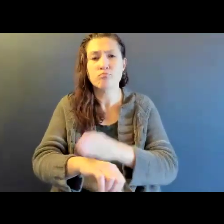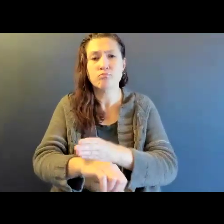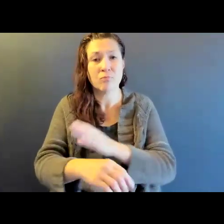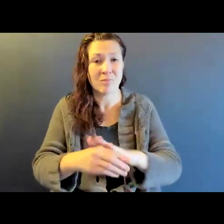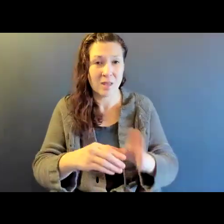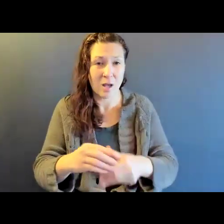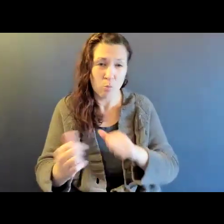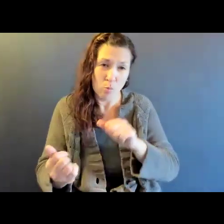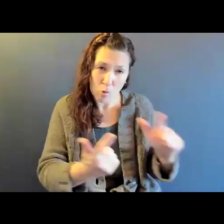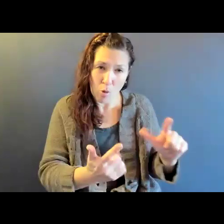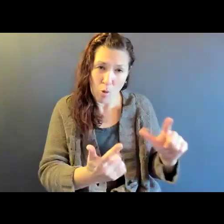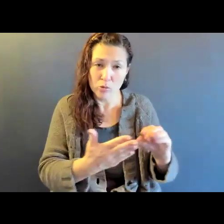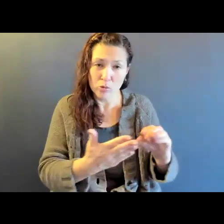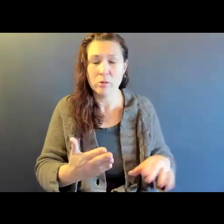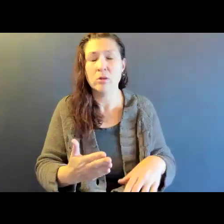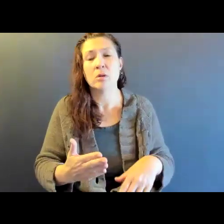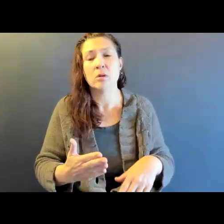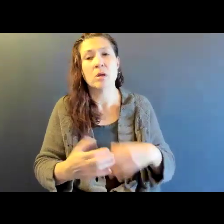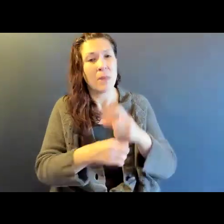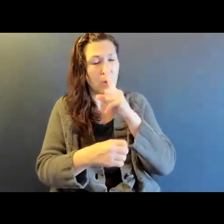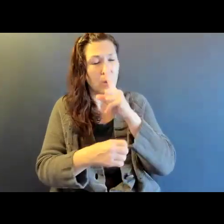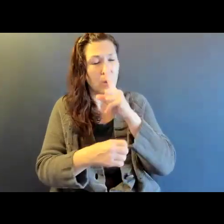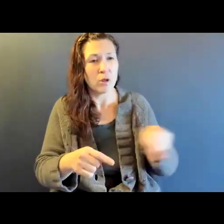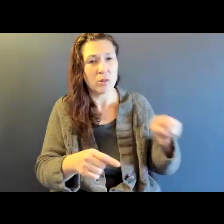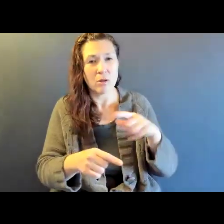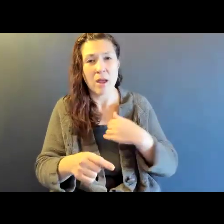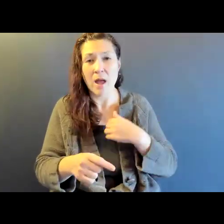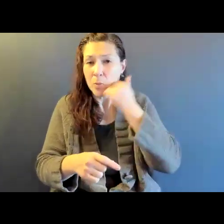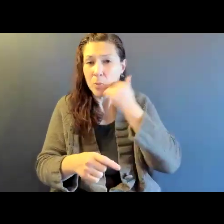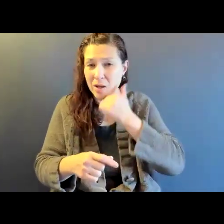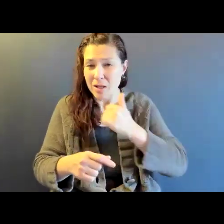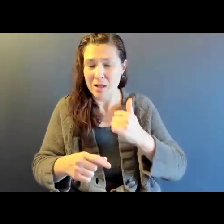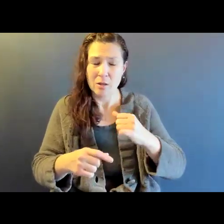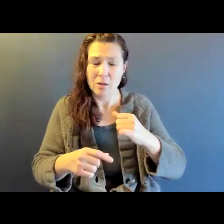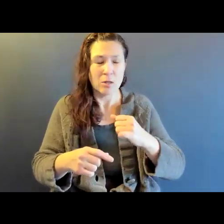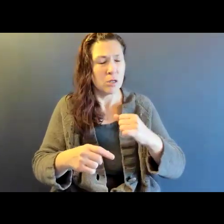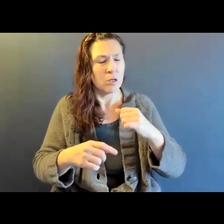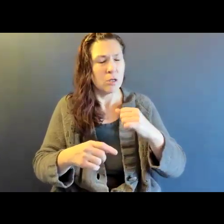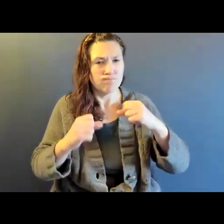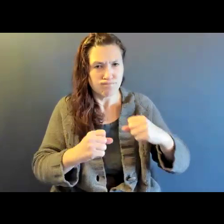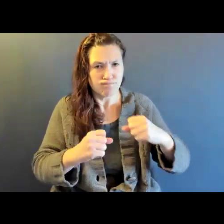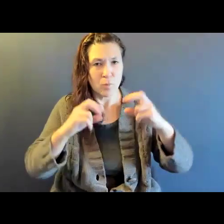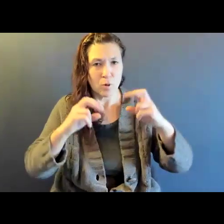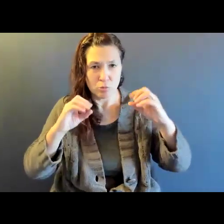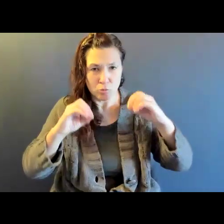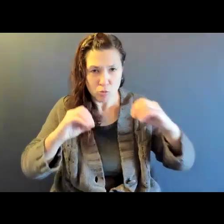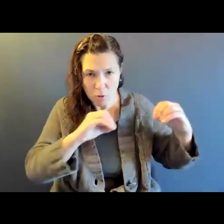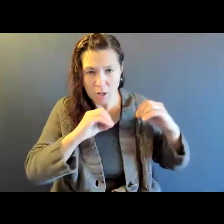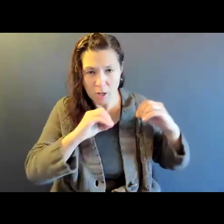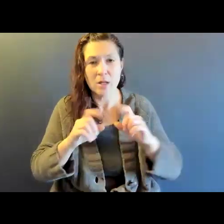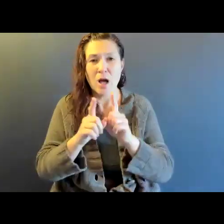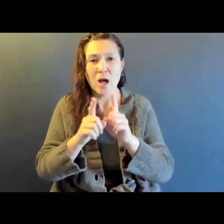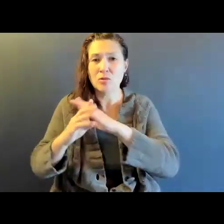all students by ensuring they receive rigorous daily instruction and by breaking down barriers for the most marginalized